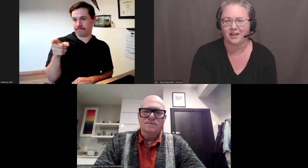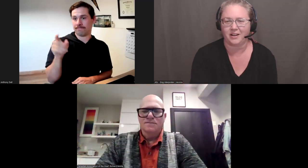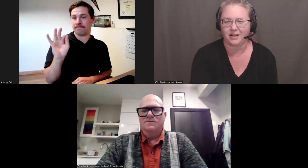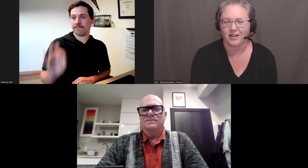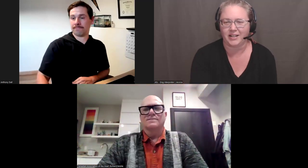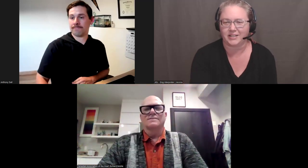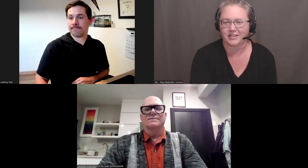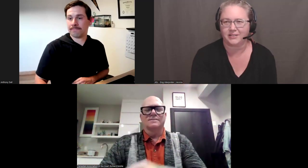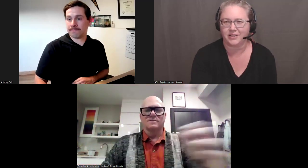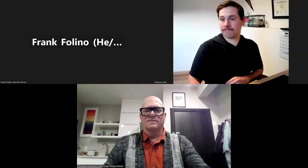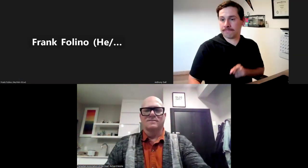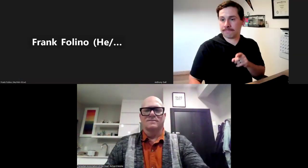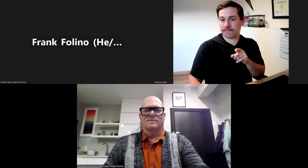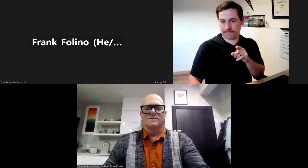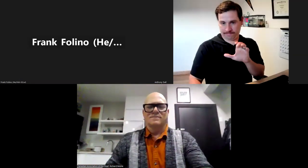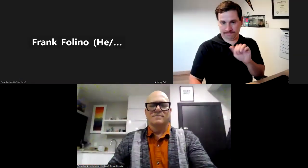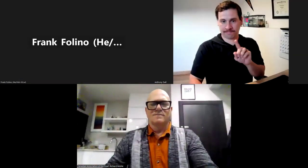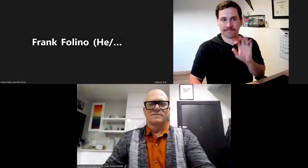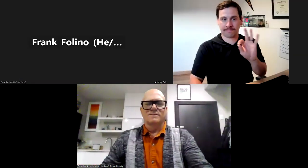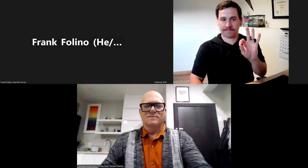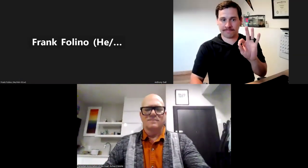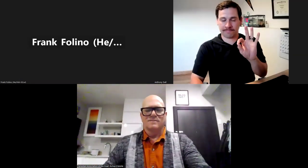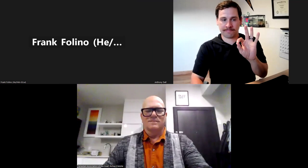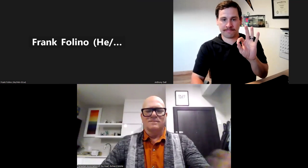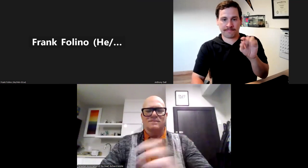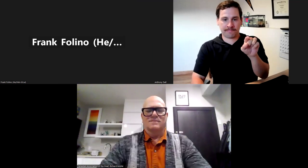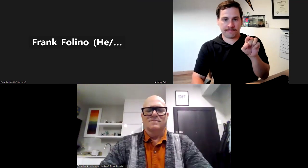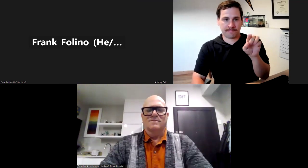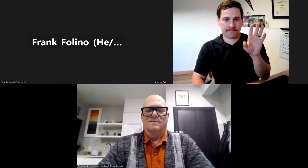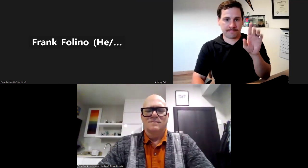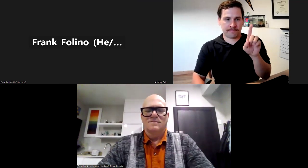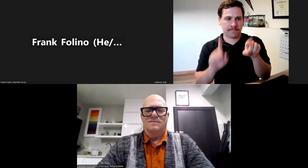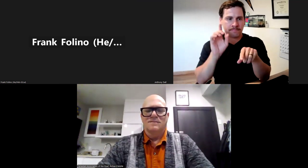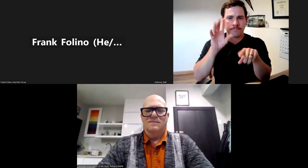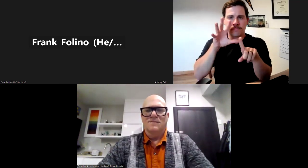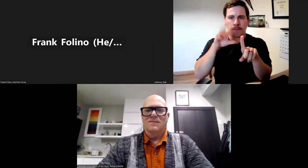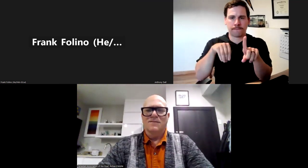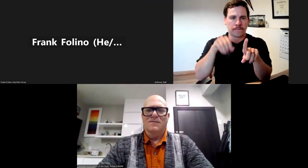All right, we do have, Richard, there you are with your camera.